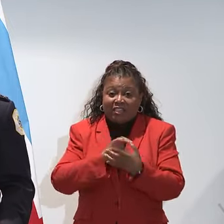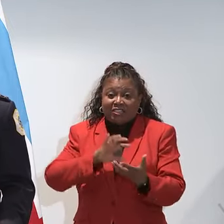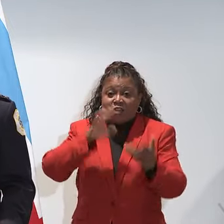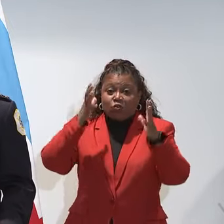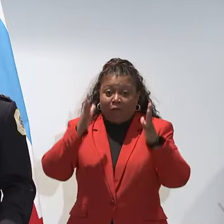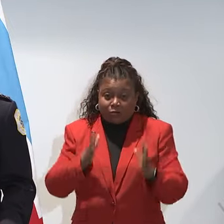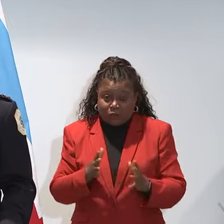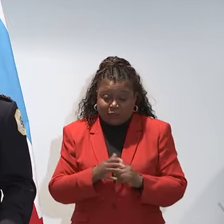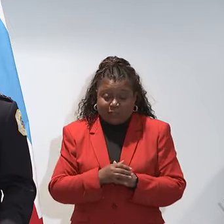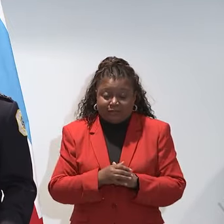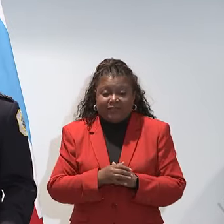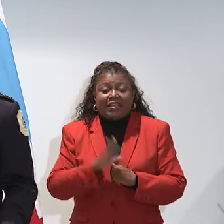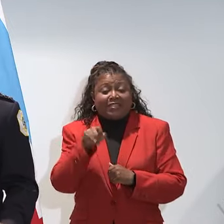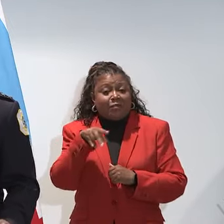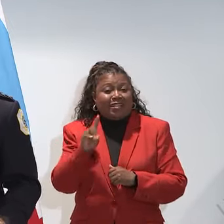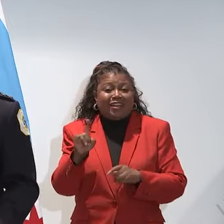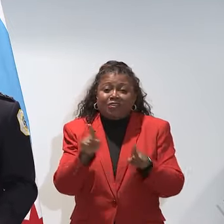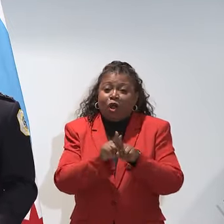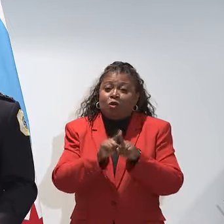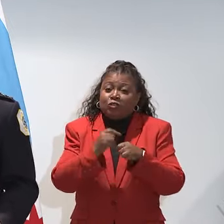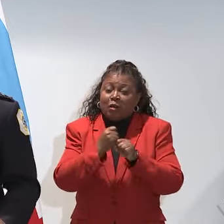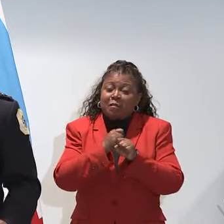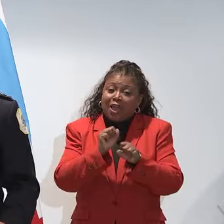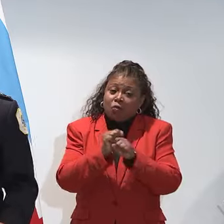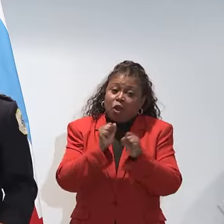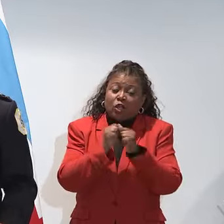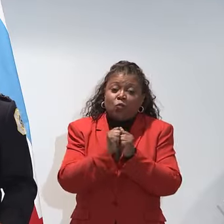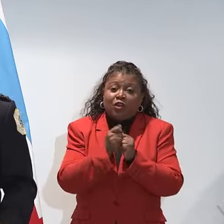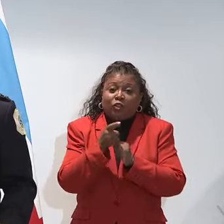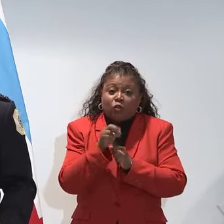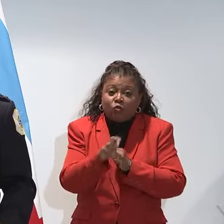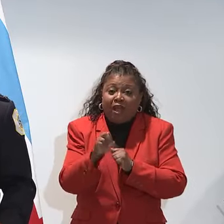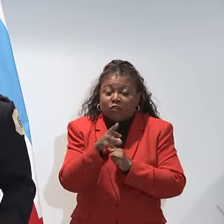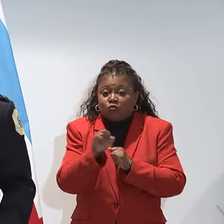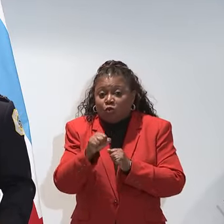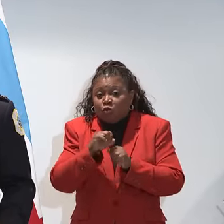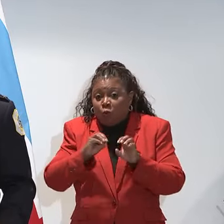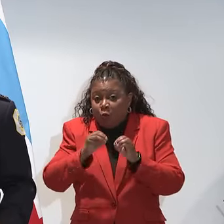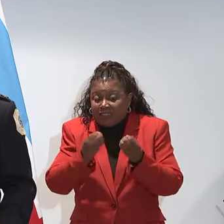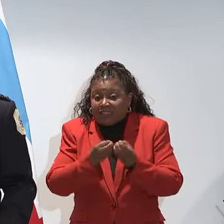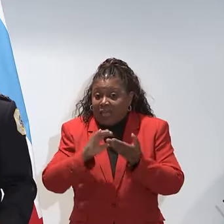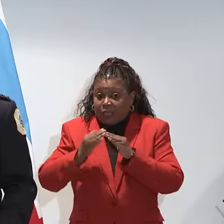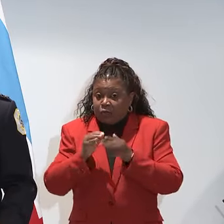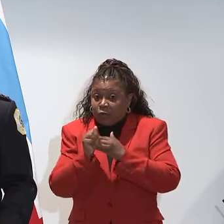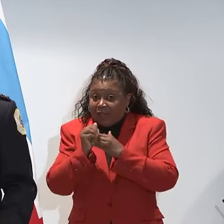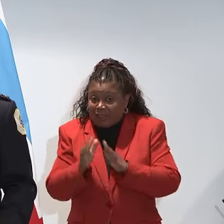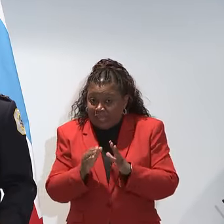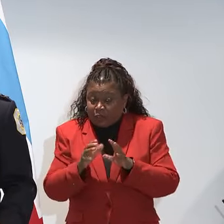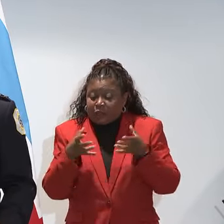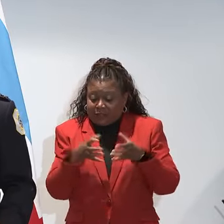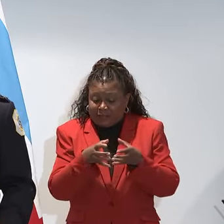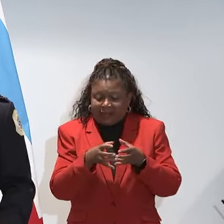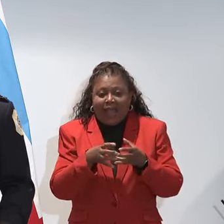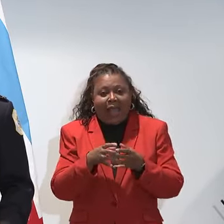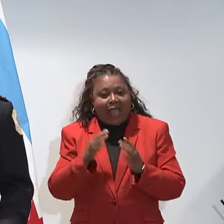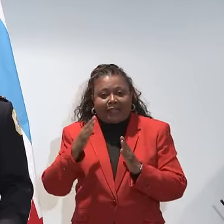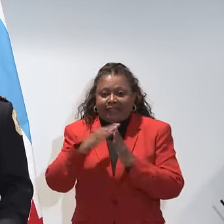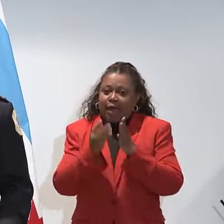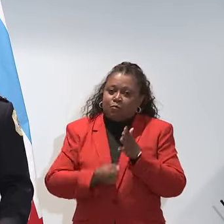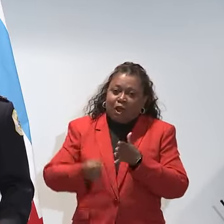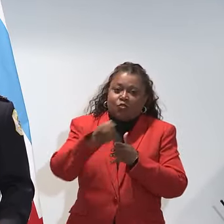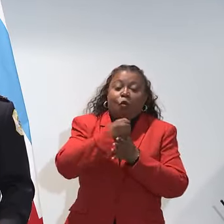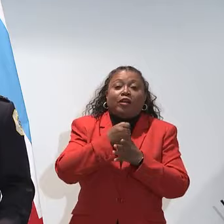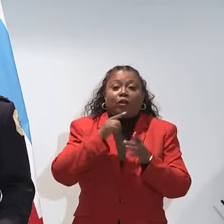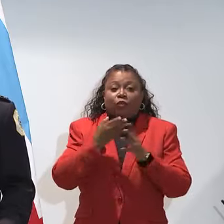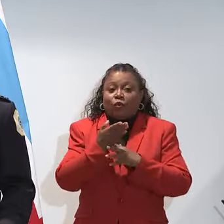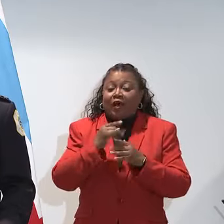interrupters. CPD has also made working with grassroots organizations and community leaders a top priority